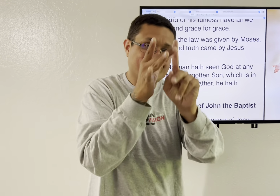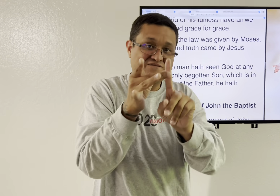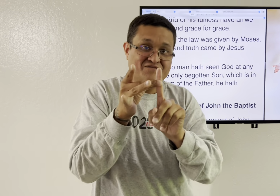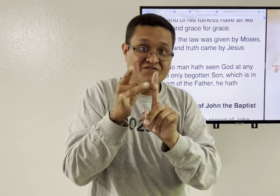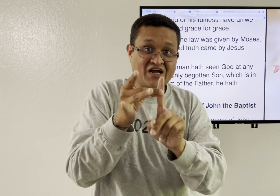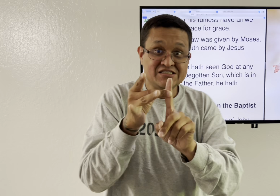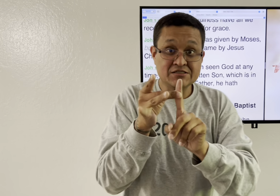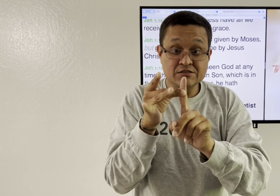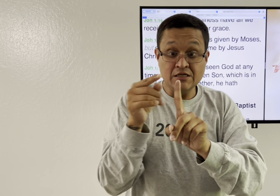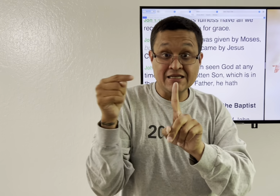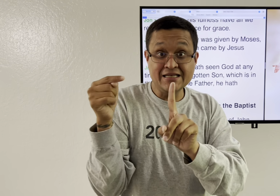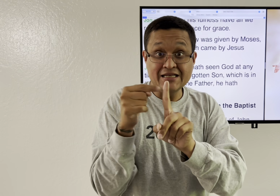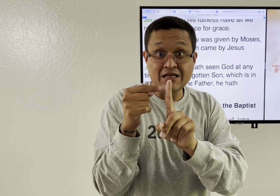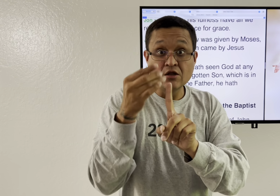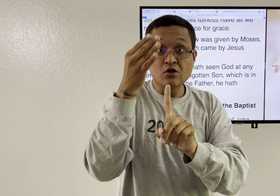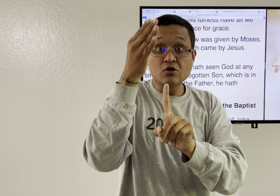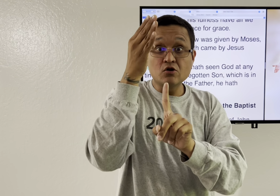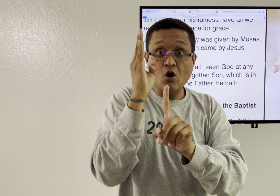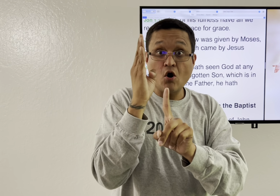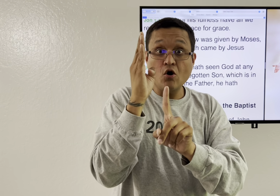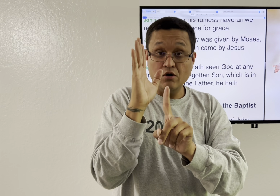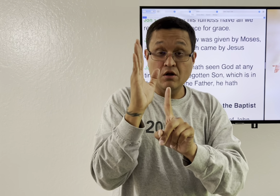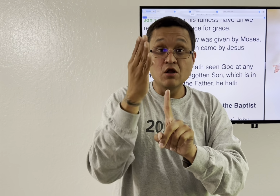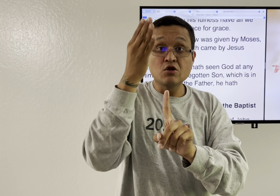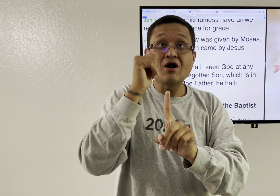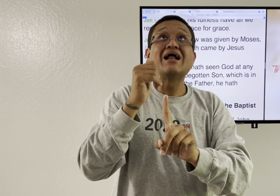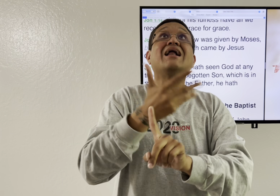Again, he didn't send another Savior. He himself.